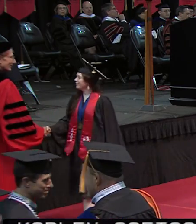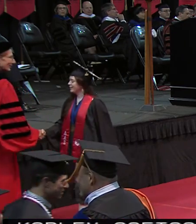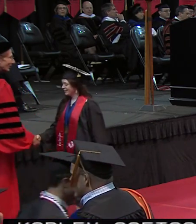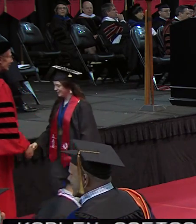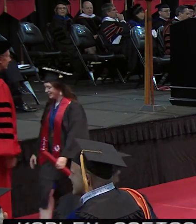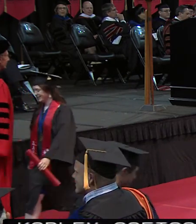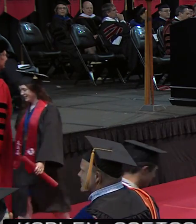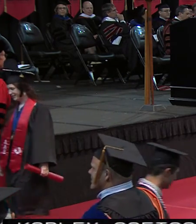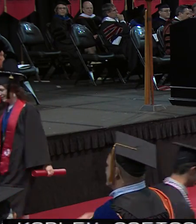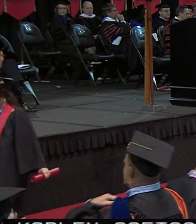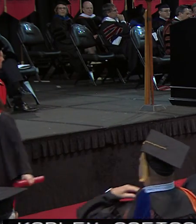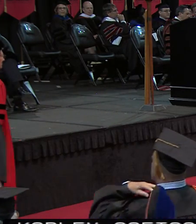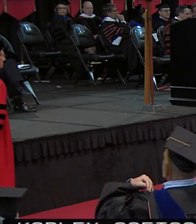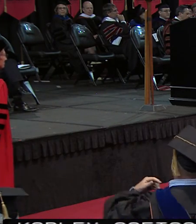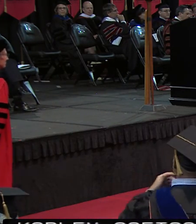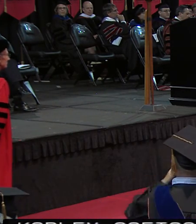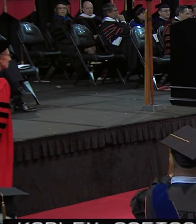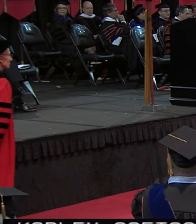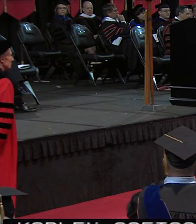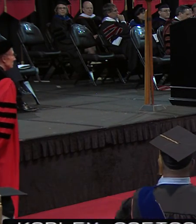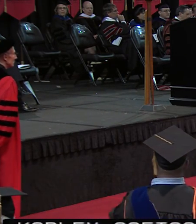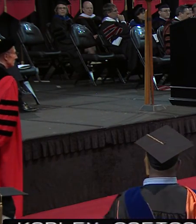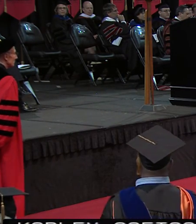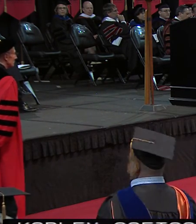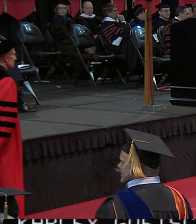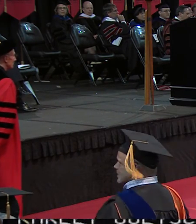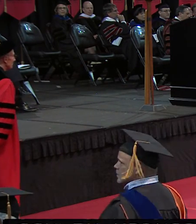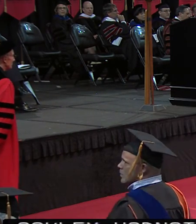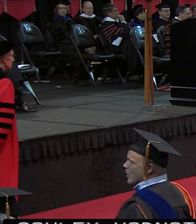Darcy S. Harper.